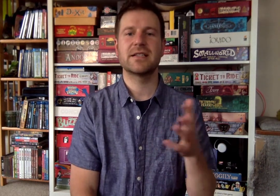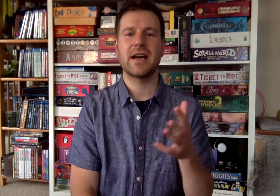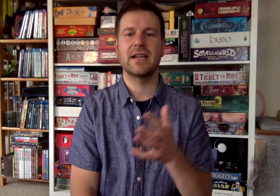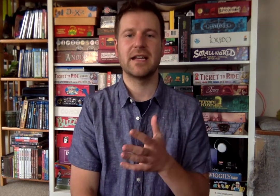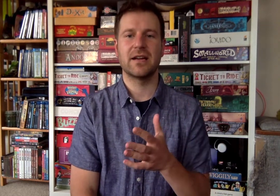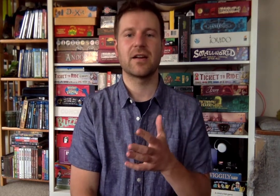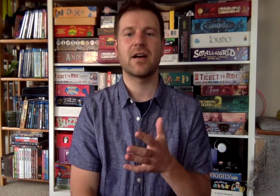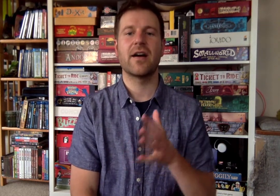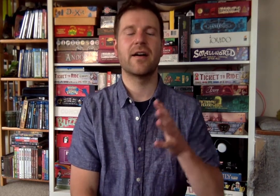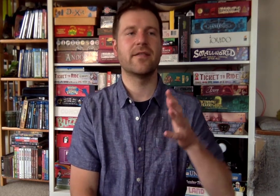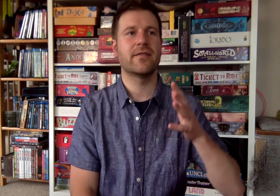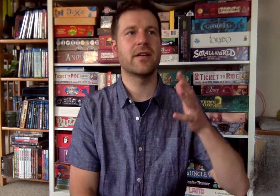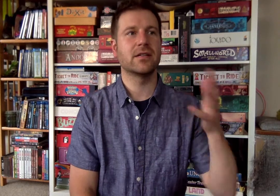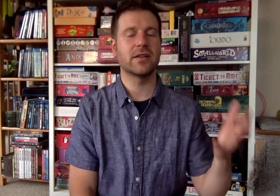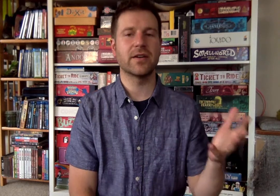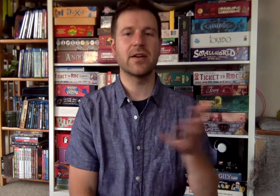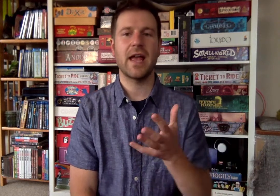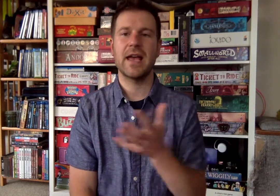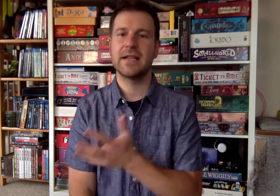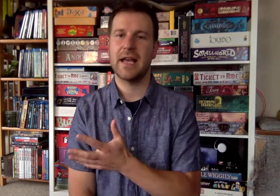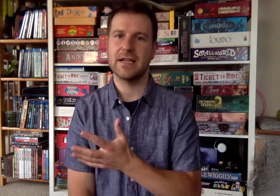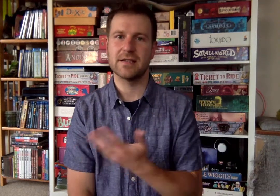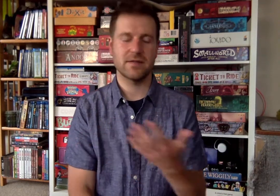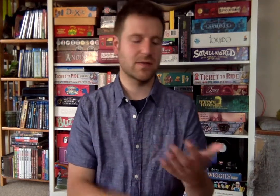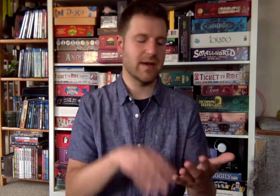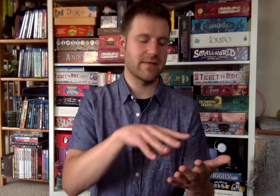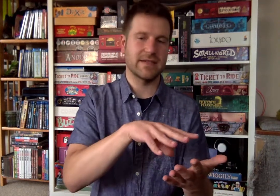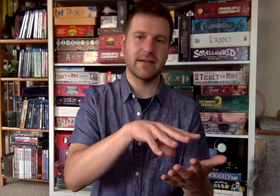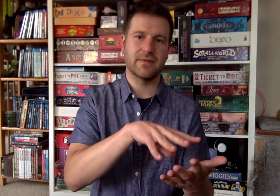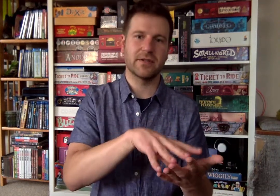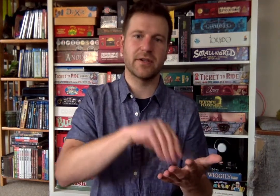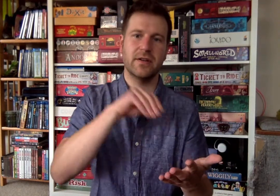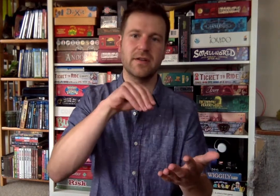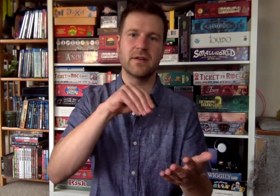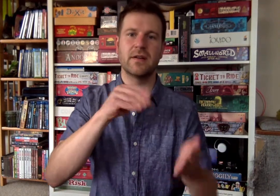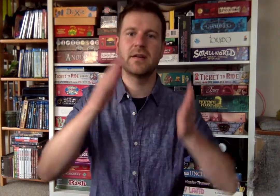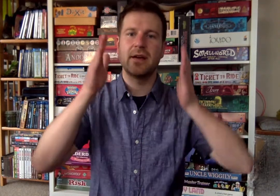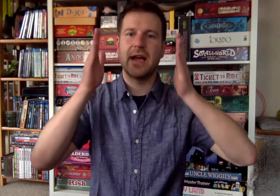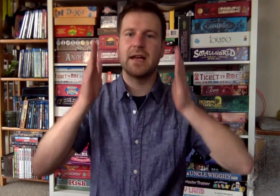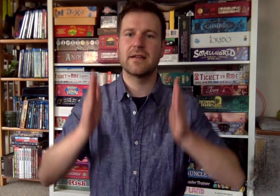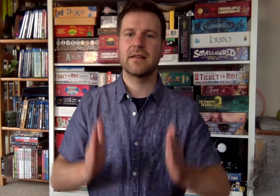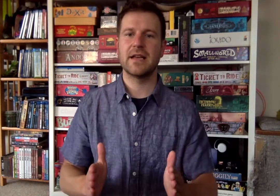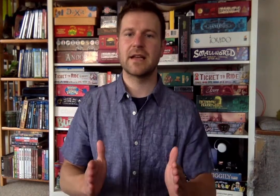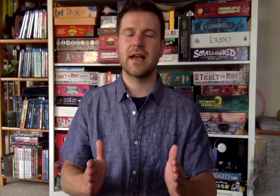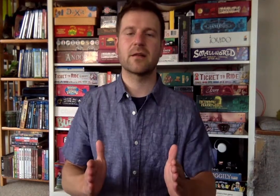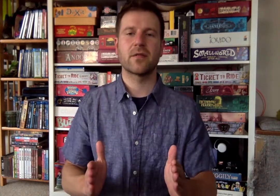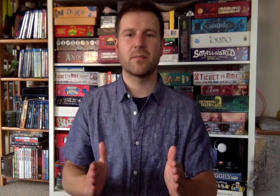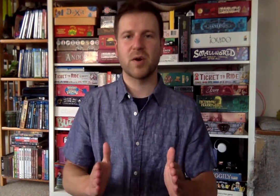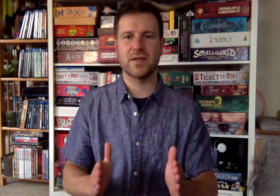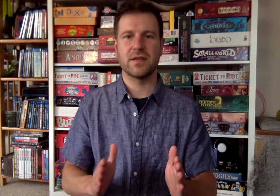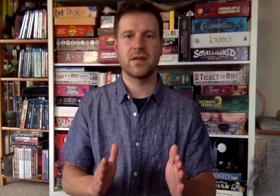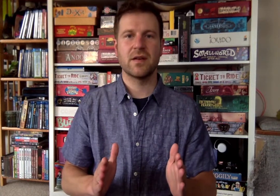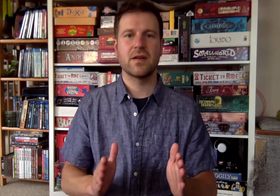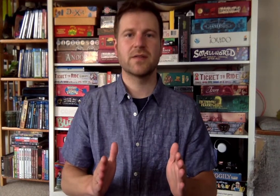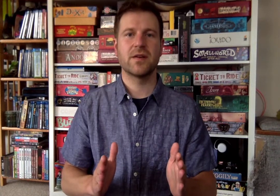sign here of learn and agent. So we have the sign for learn and the indicator for a person. So it